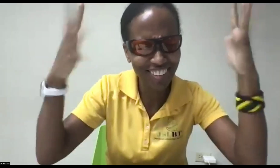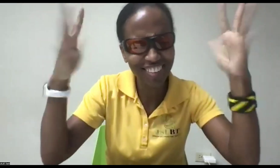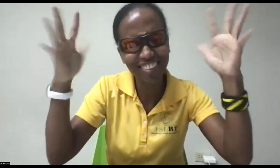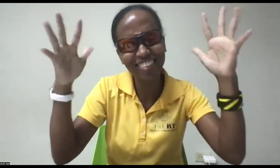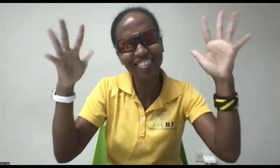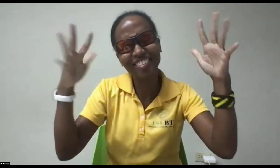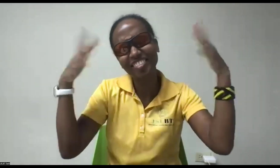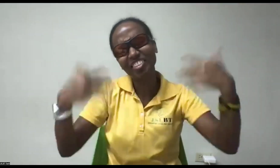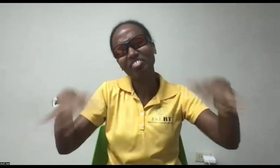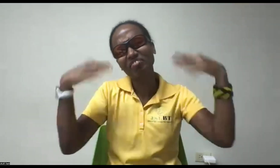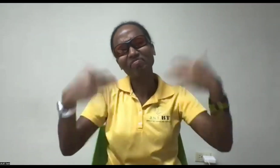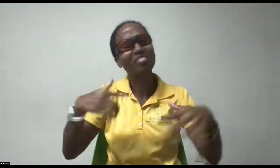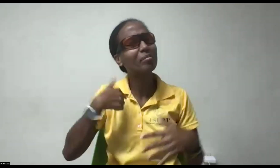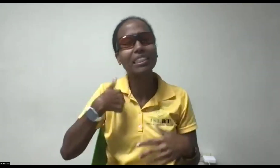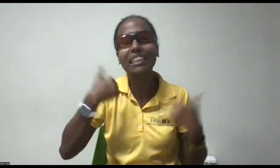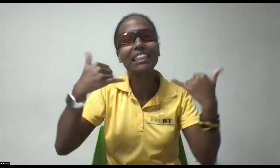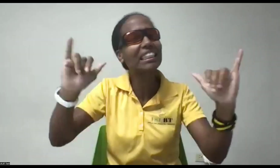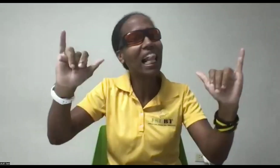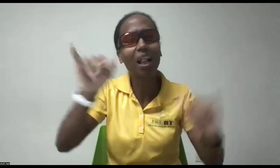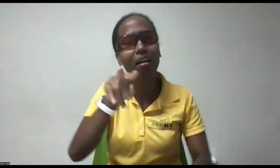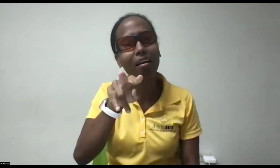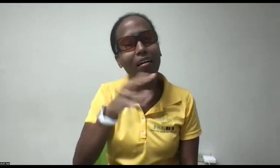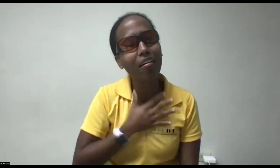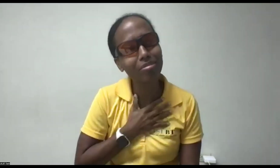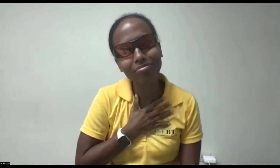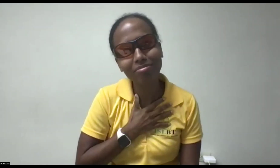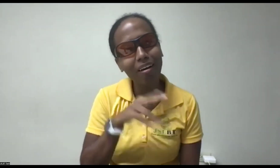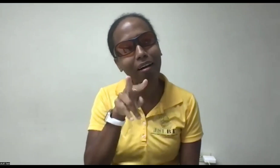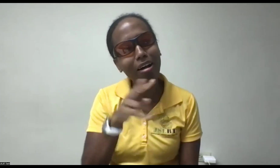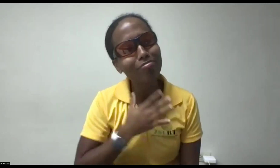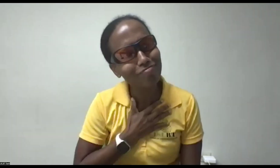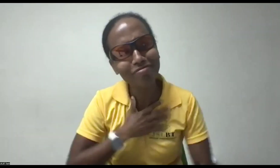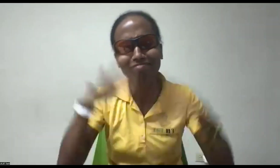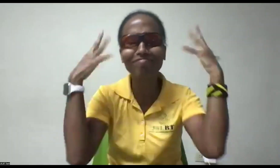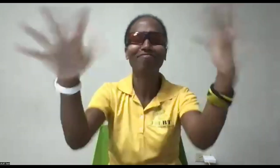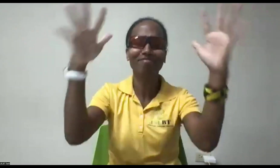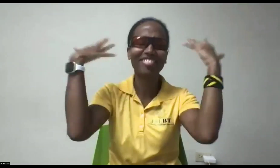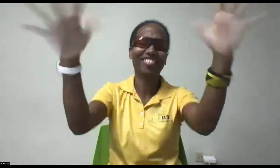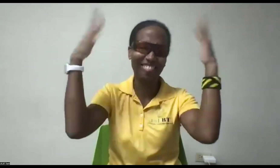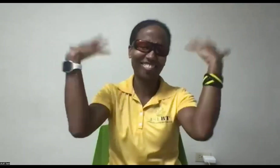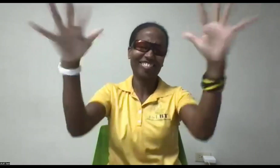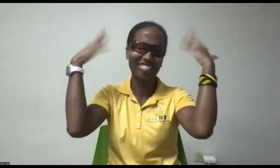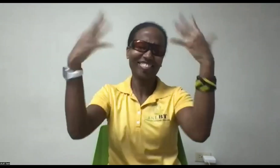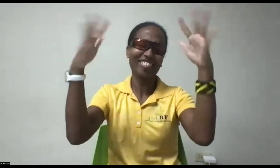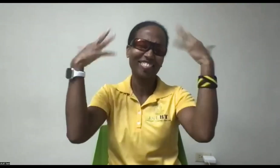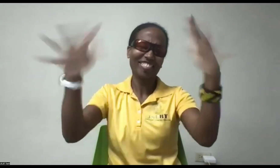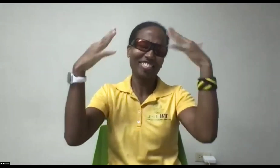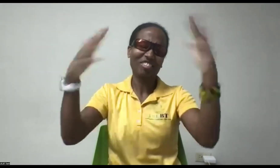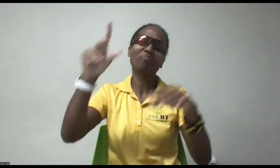good. So, round of applause for them. And I still look at this in awe and